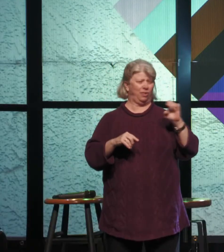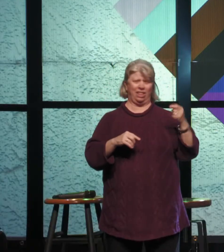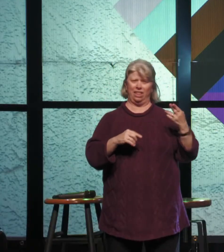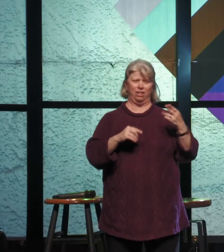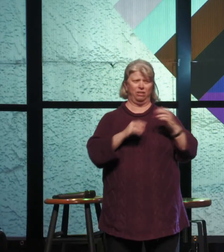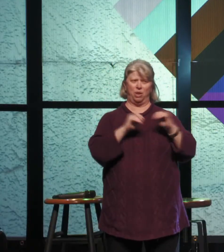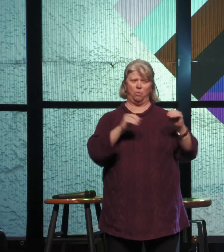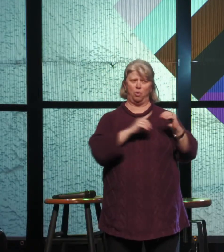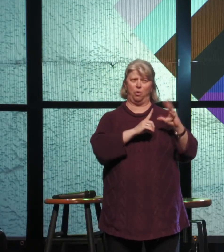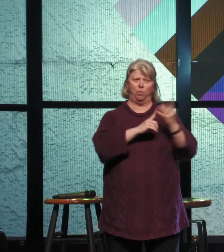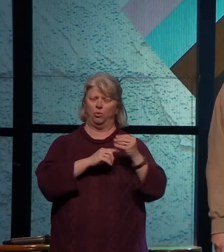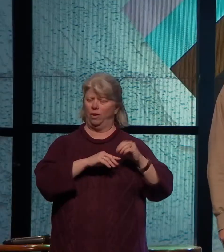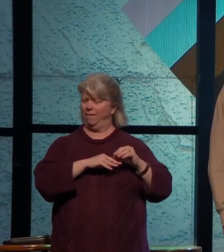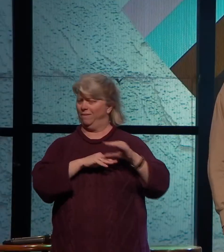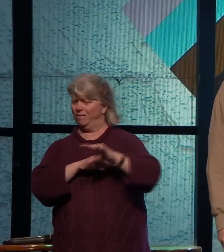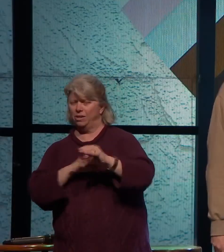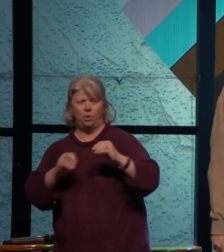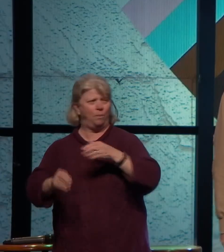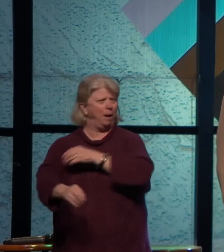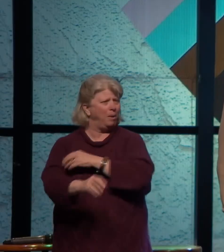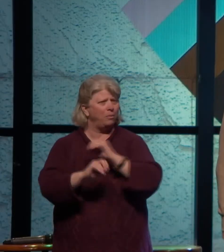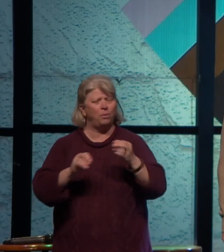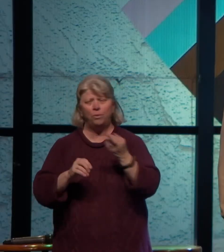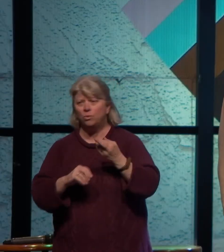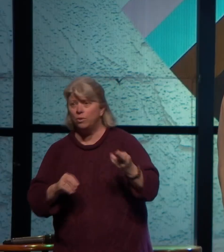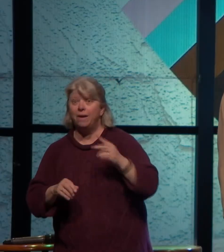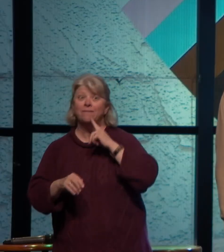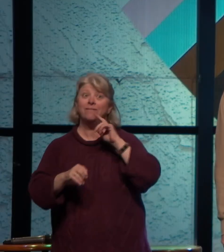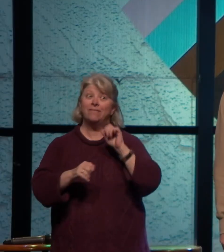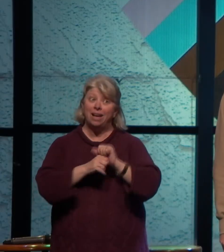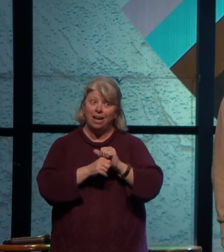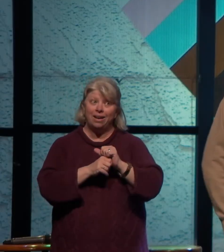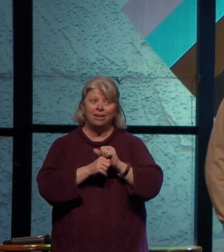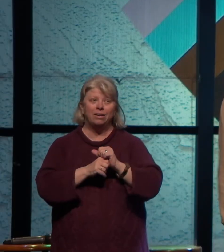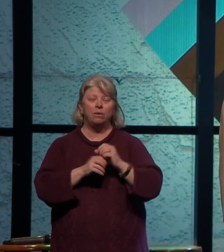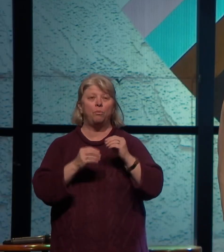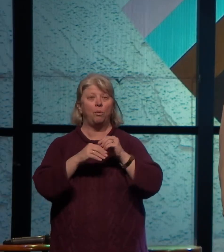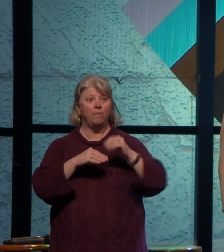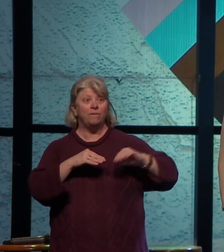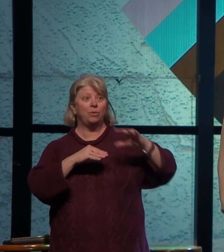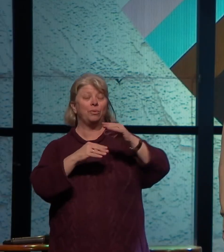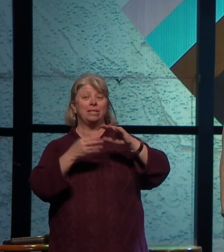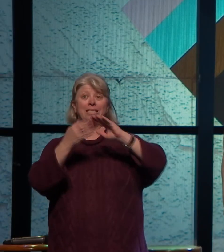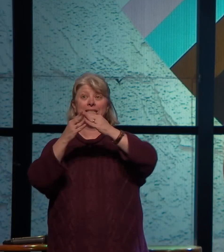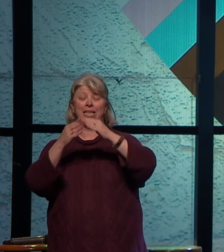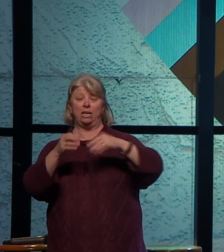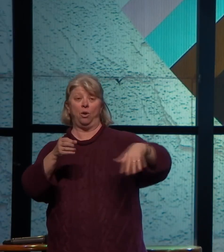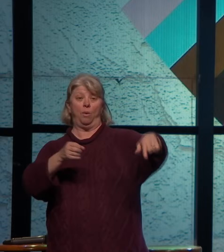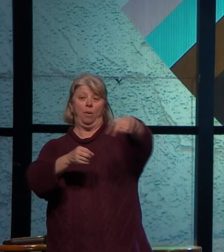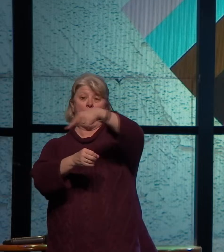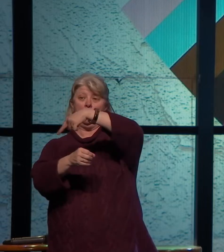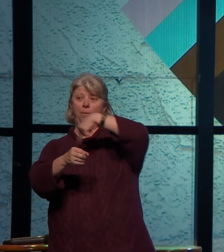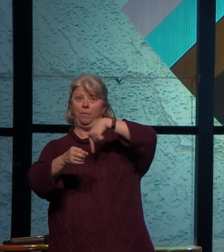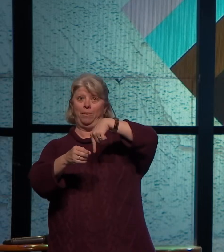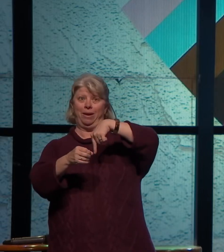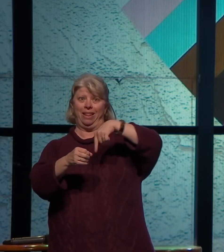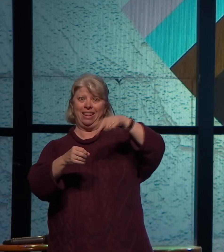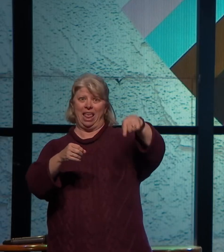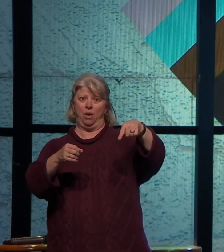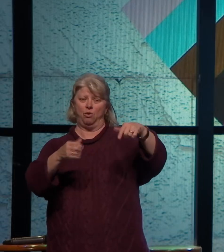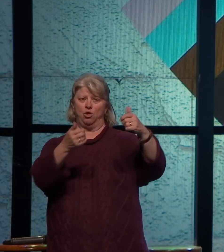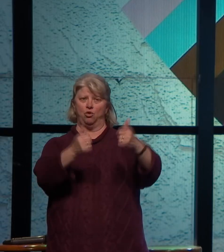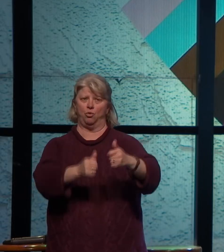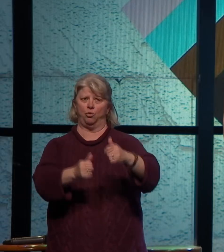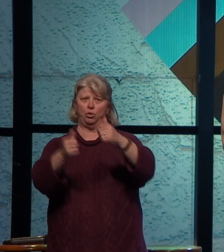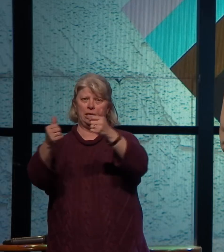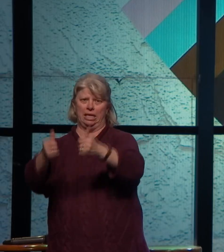cultural influence, didn't have any power, didn't have any resources. In fact, the more influential cities that were even around Nazareth, they were